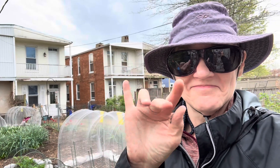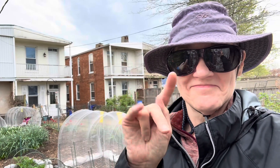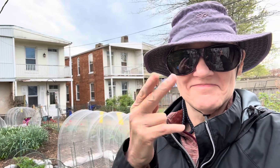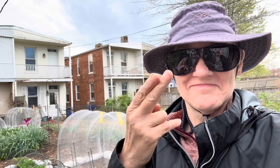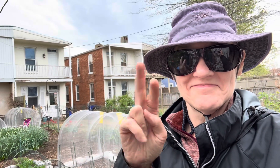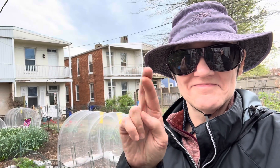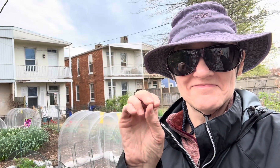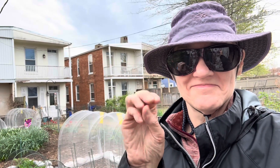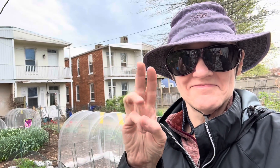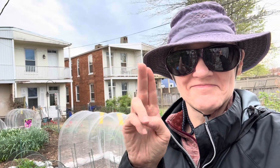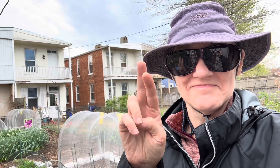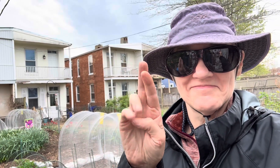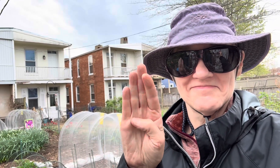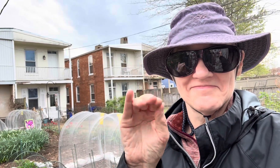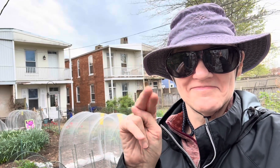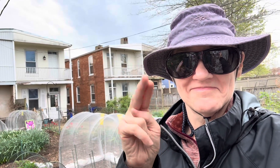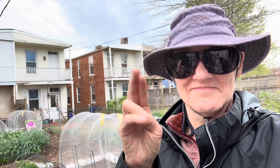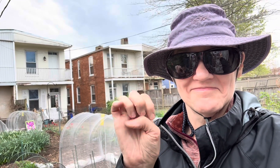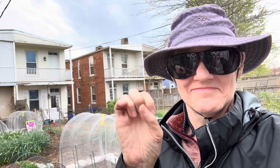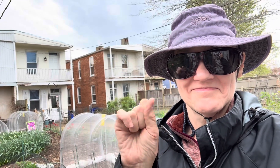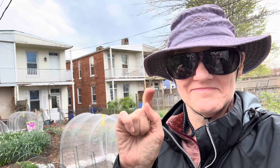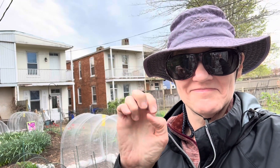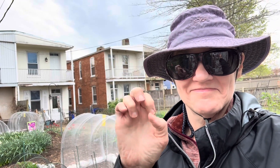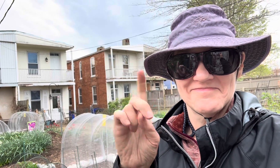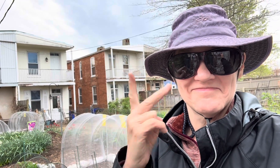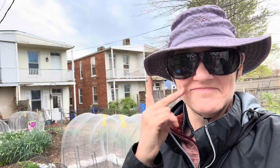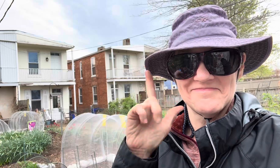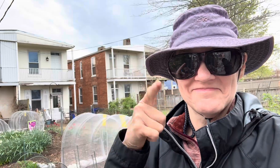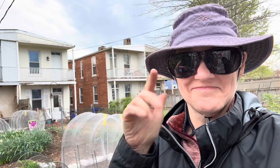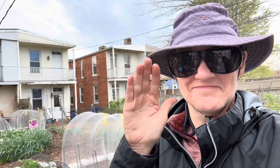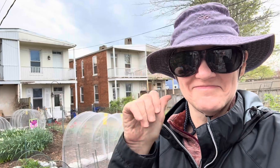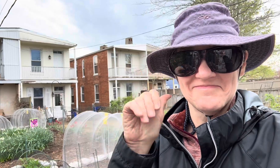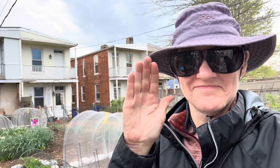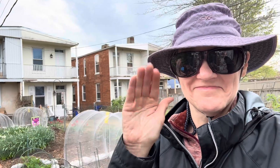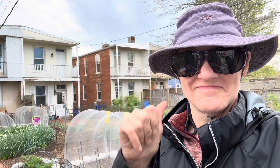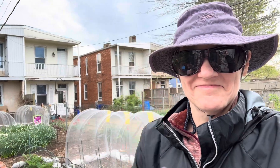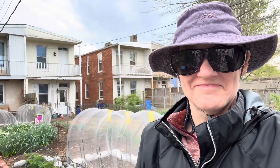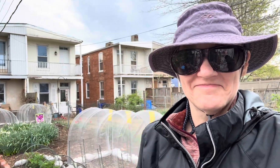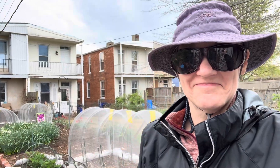Thank you for visiting Withrow Urban Homestead. See you later. Bye-bye.